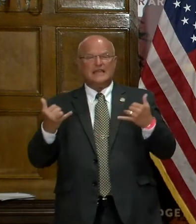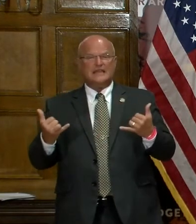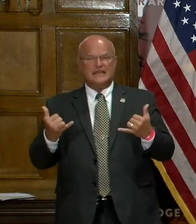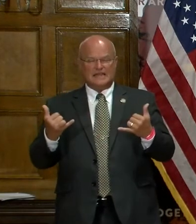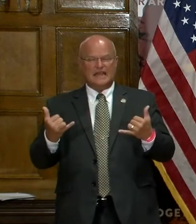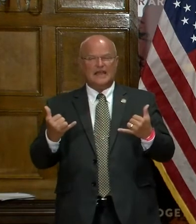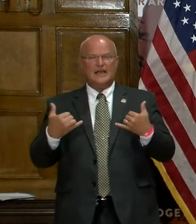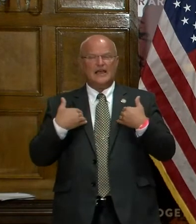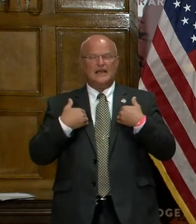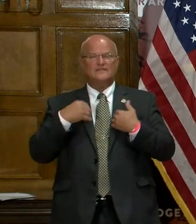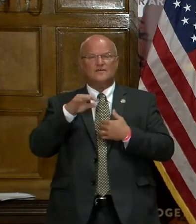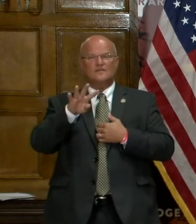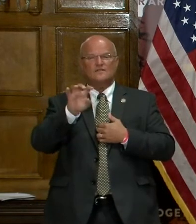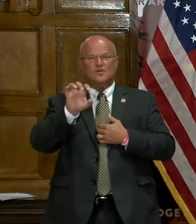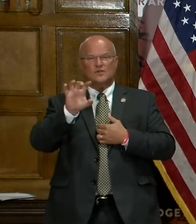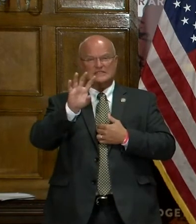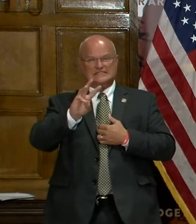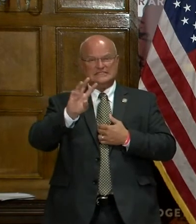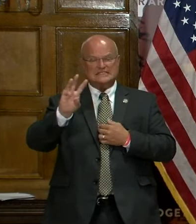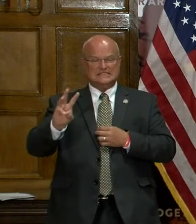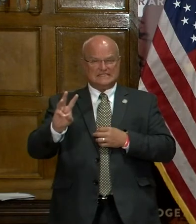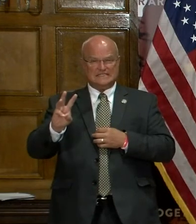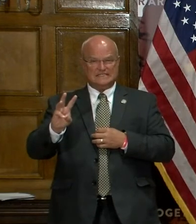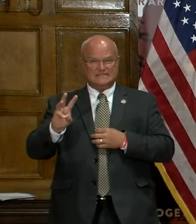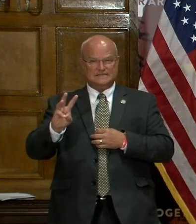at 466.